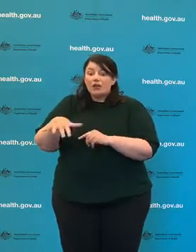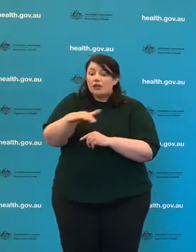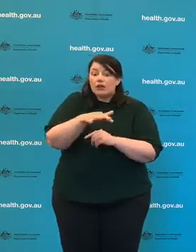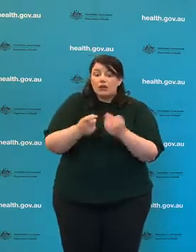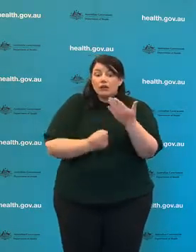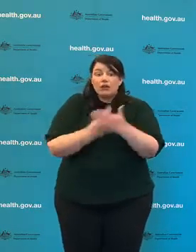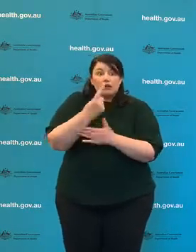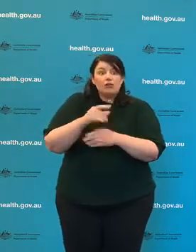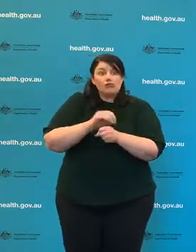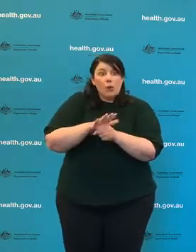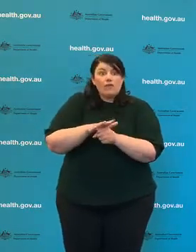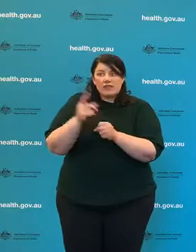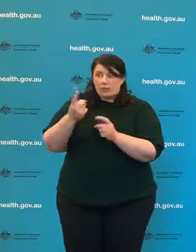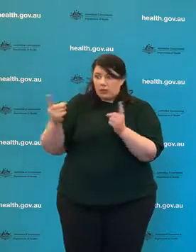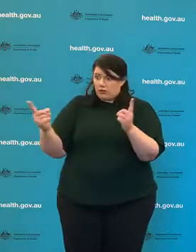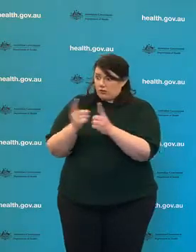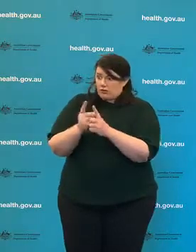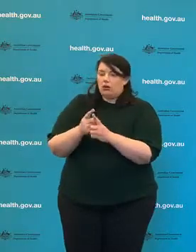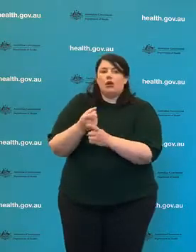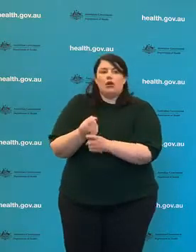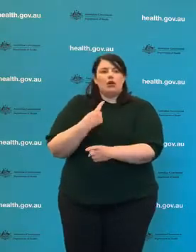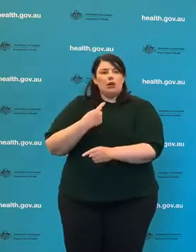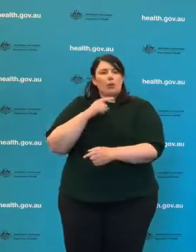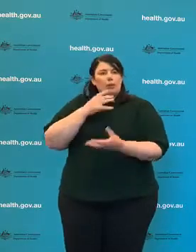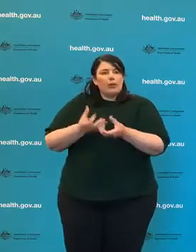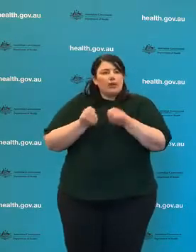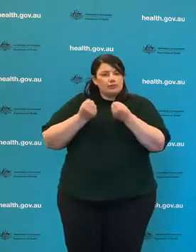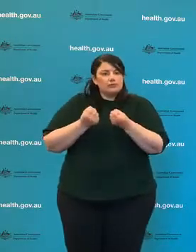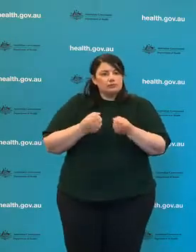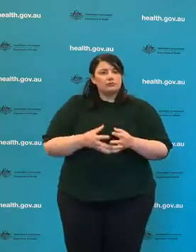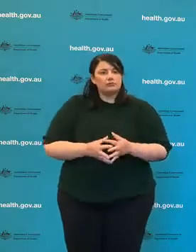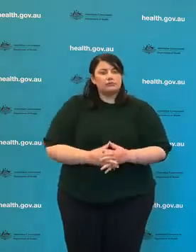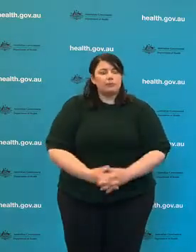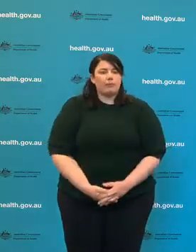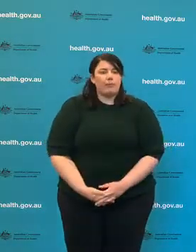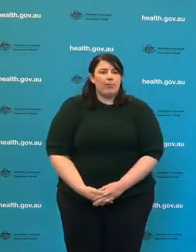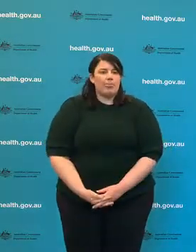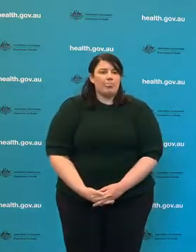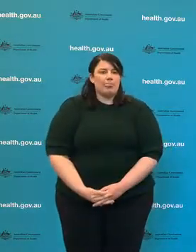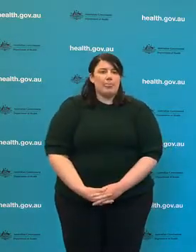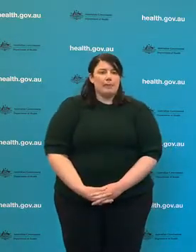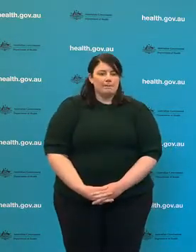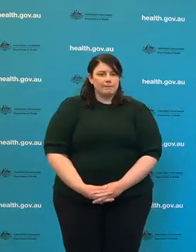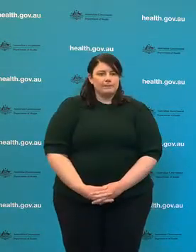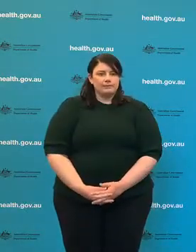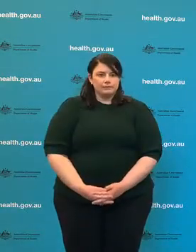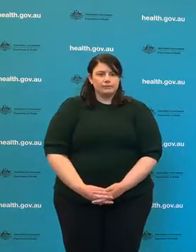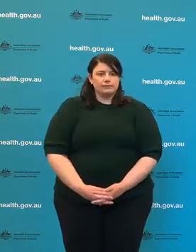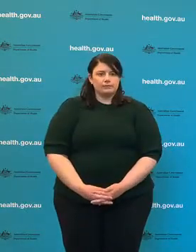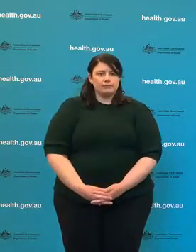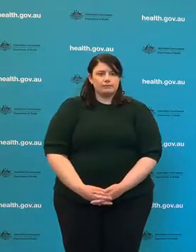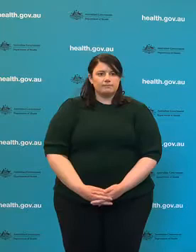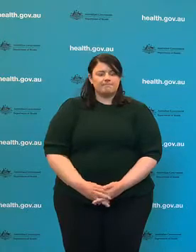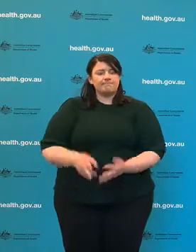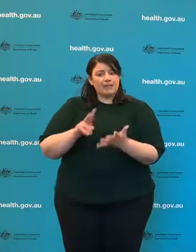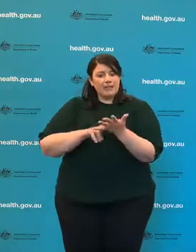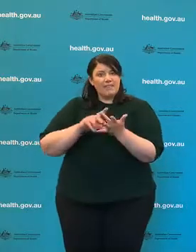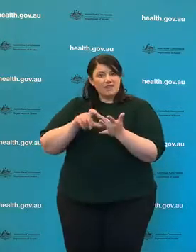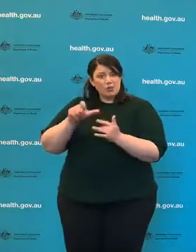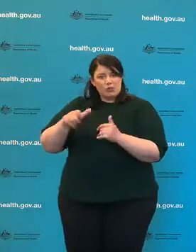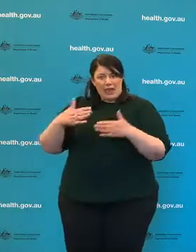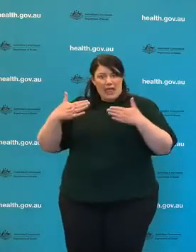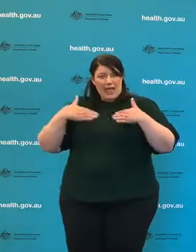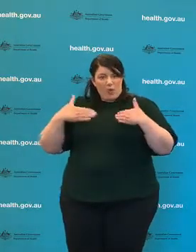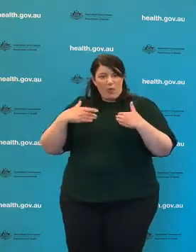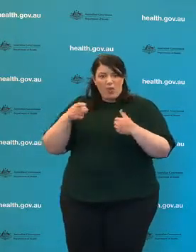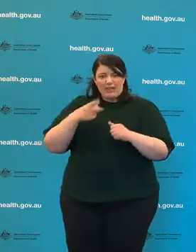case? Well, I think that the focus, quite rightly, of the Victorian Public Health Unit is to examine that